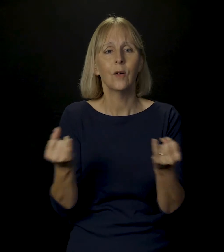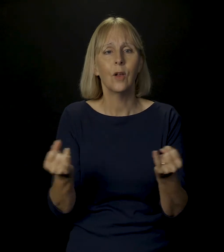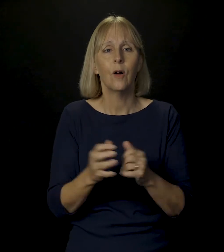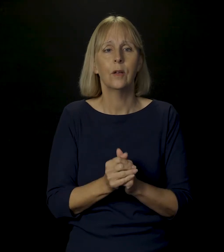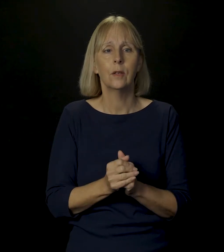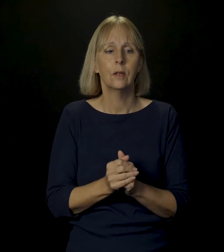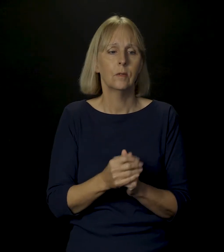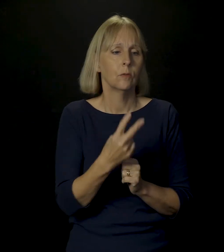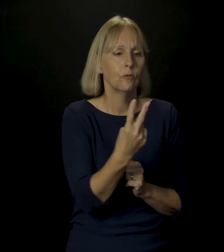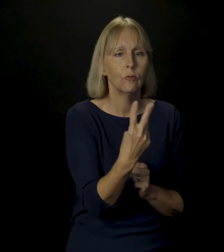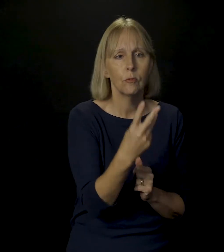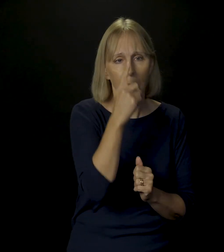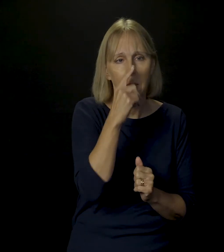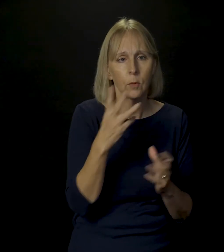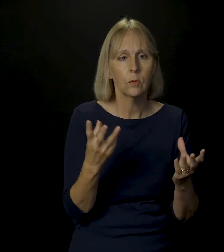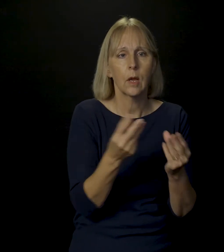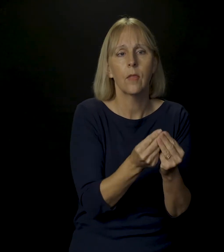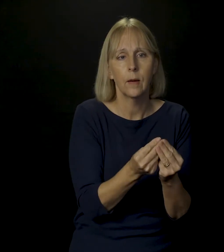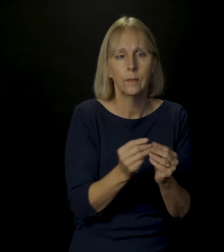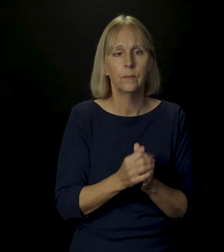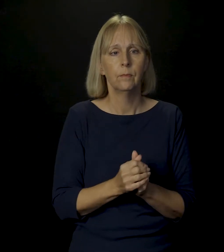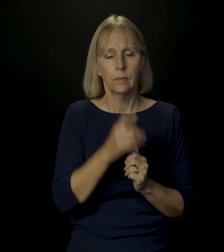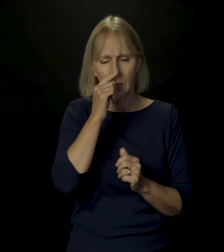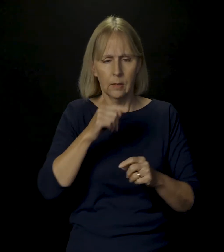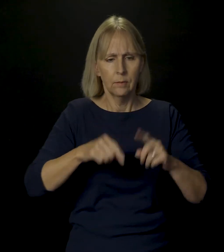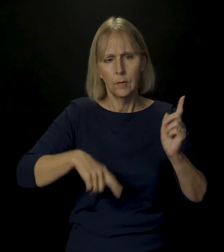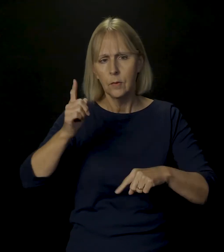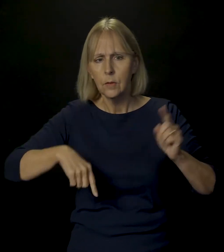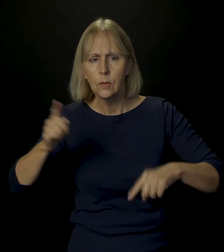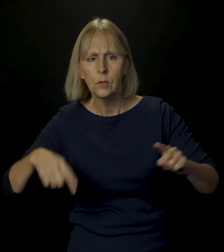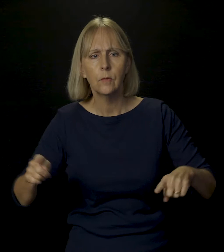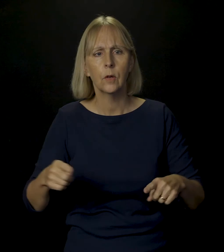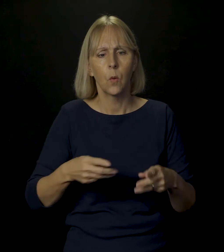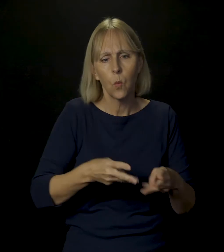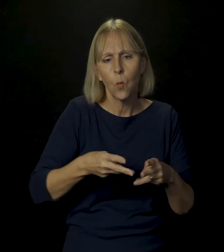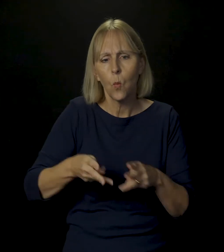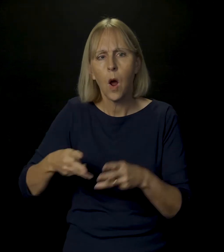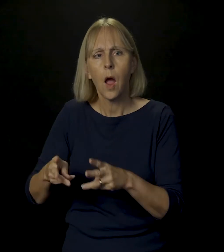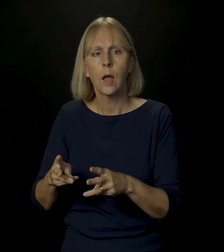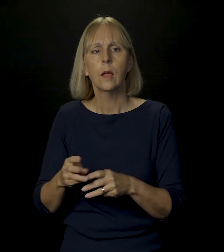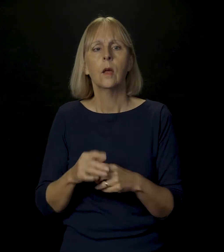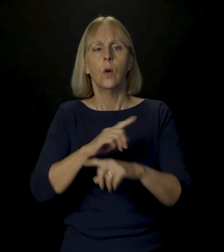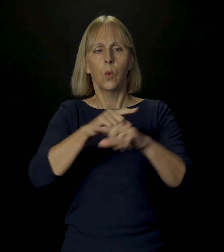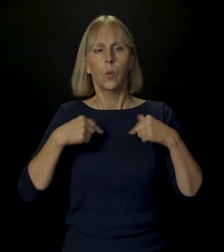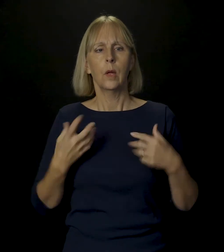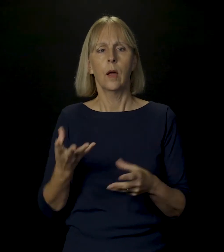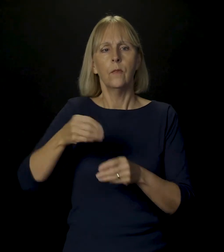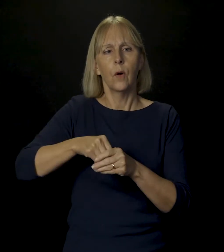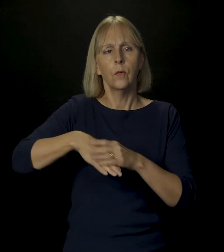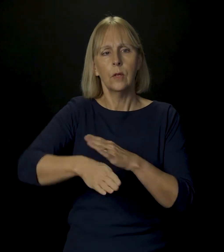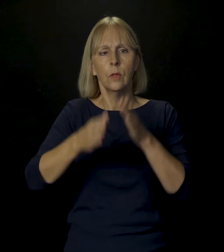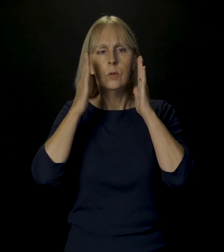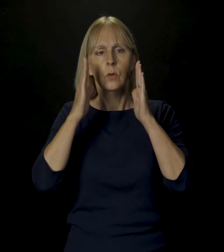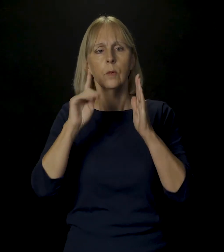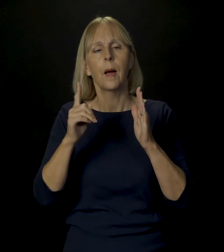Wherever Two Or Three Are Gathered It Can Be In Many Forms We As Part Of The Church Have A